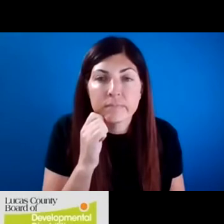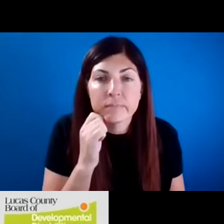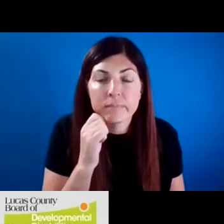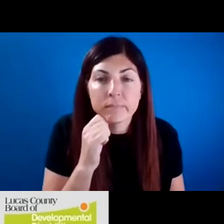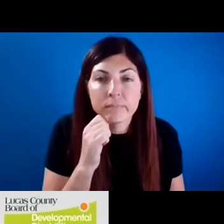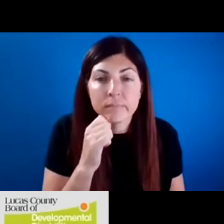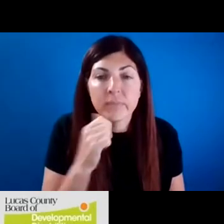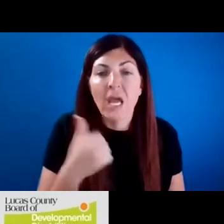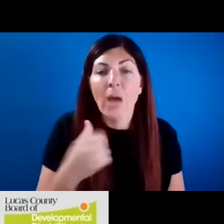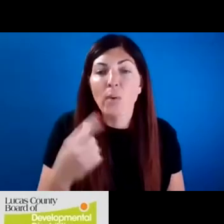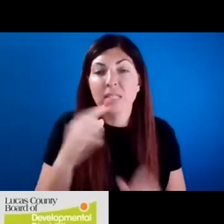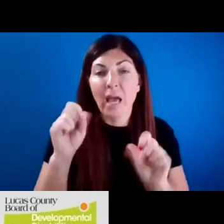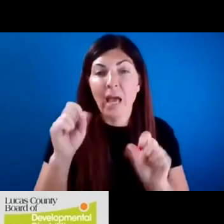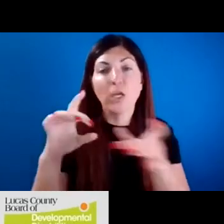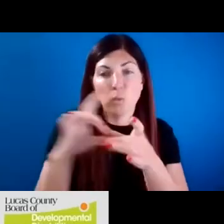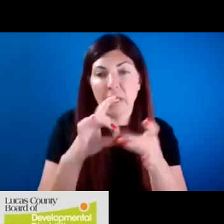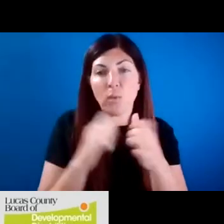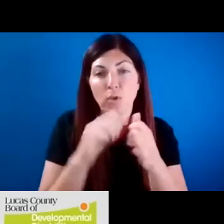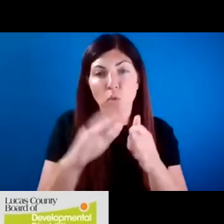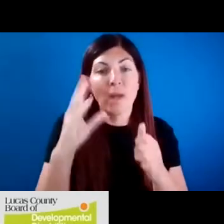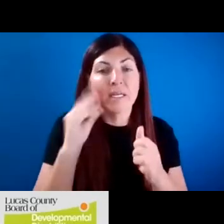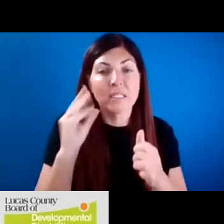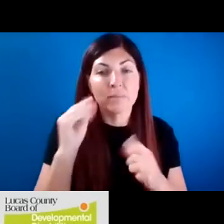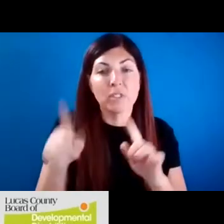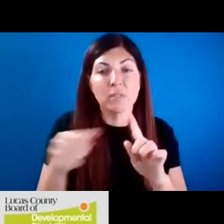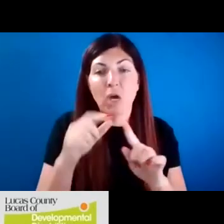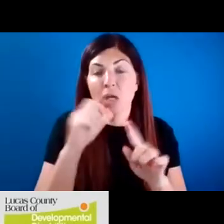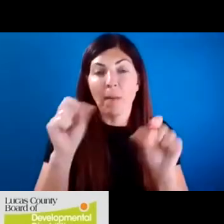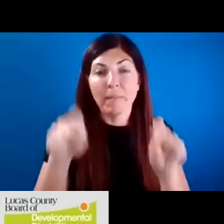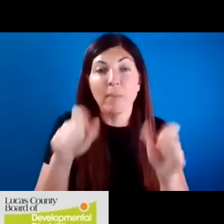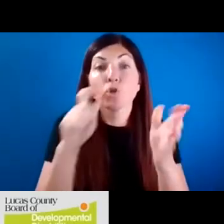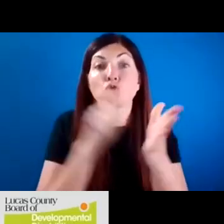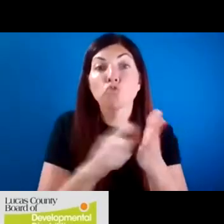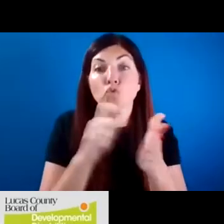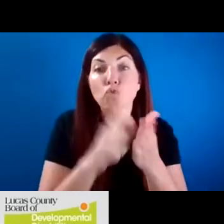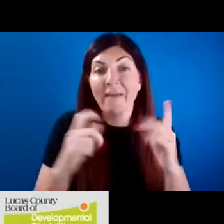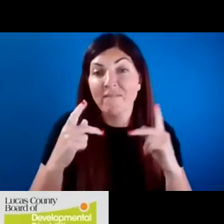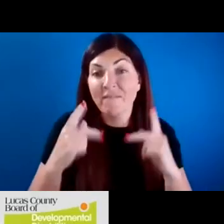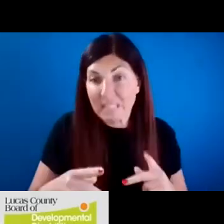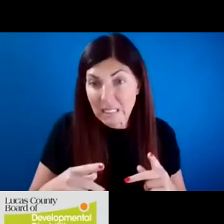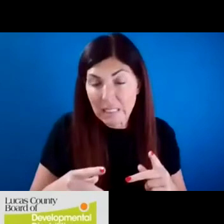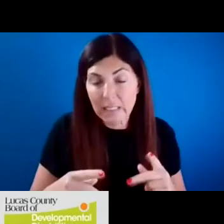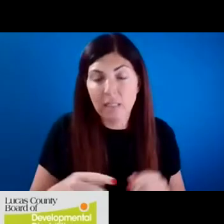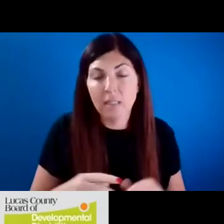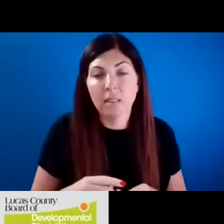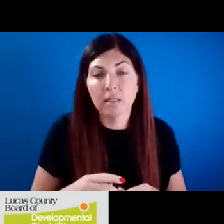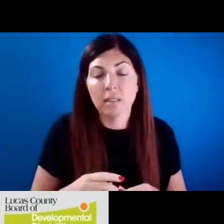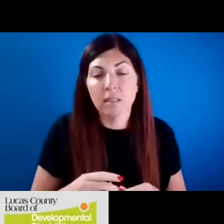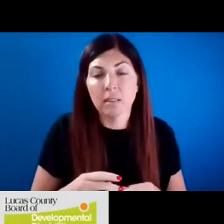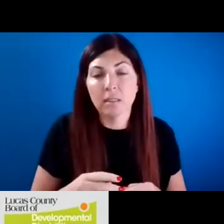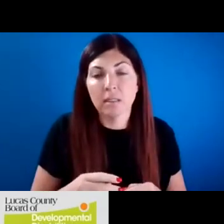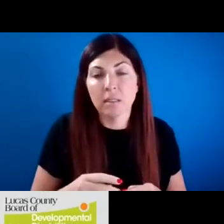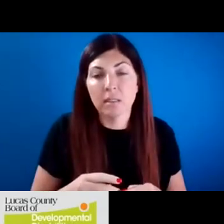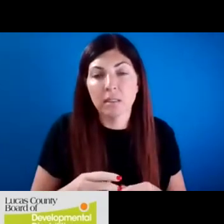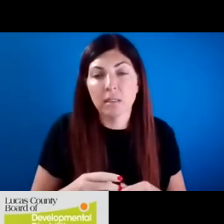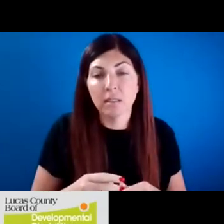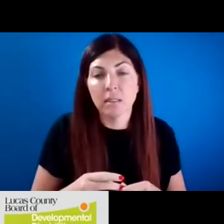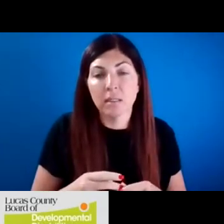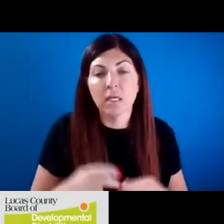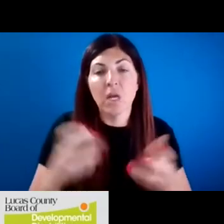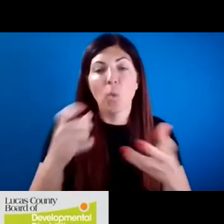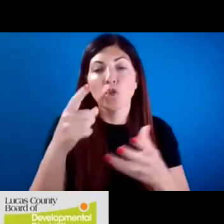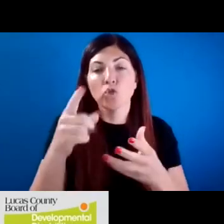I can relate to your experiences about not being able to write physically, and I was wanting you to talk more